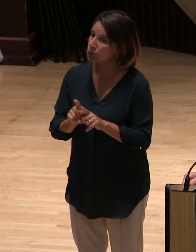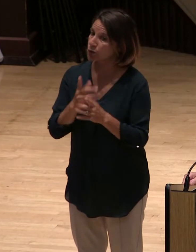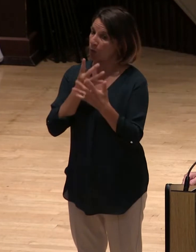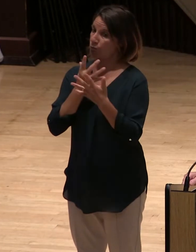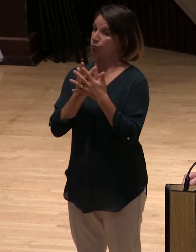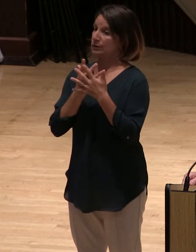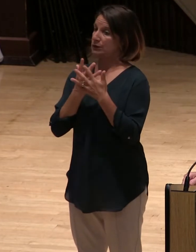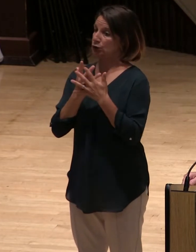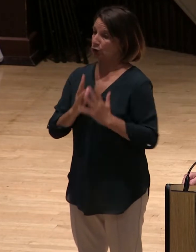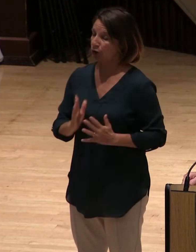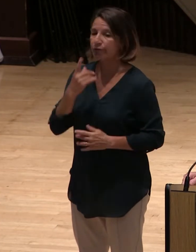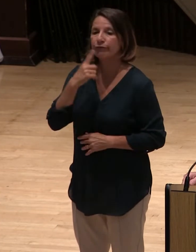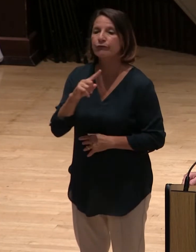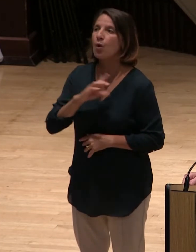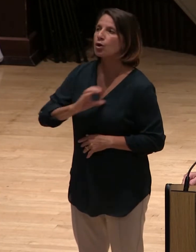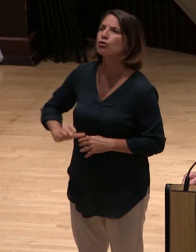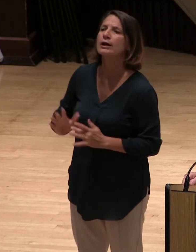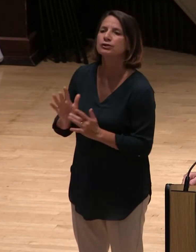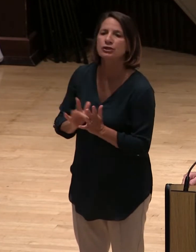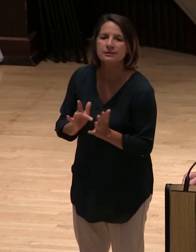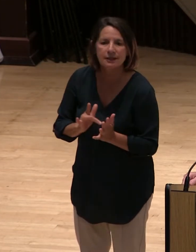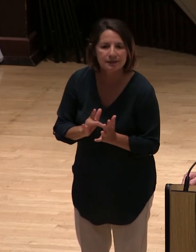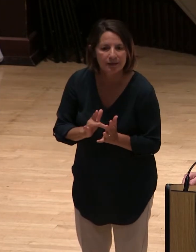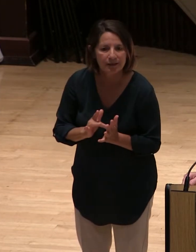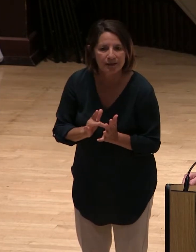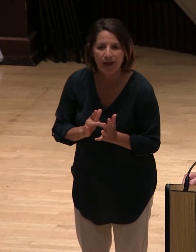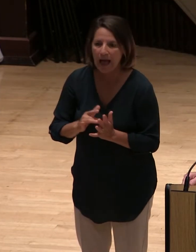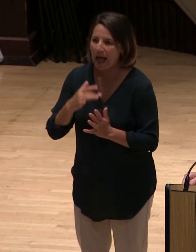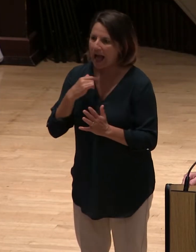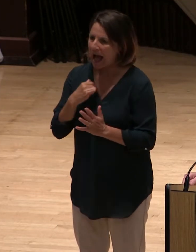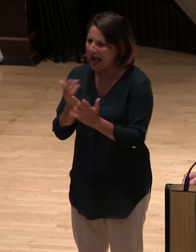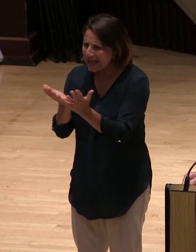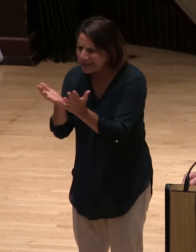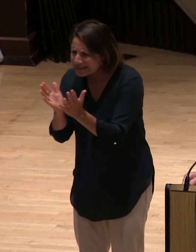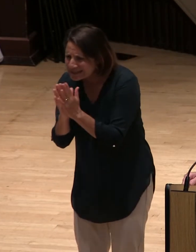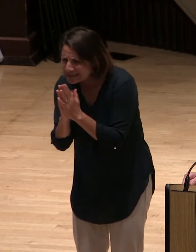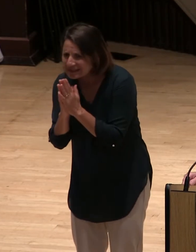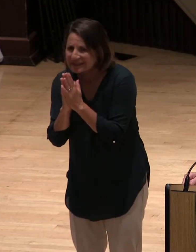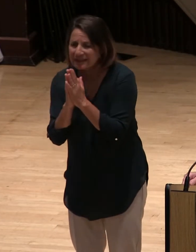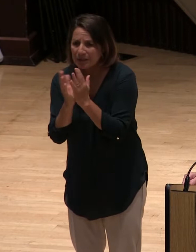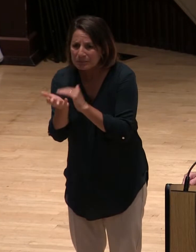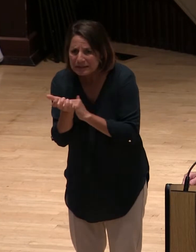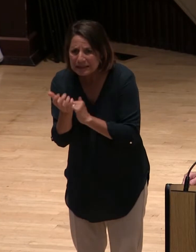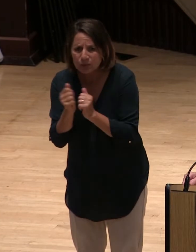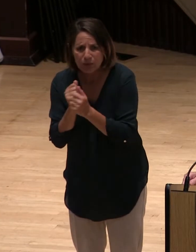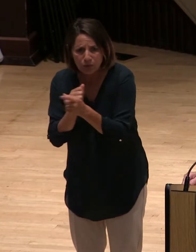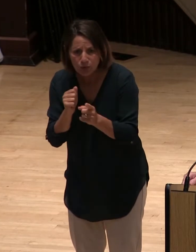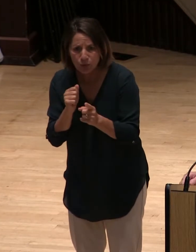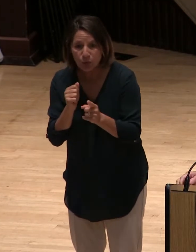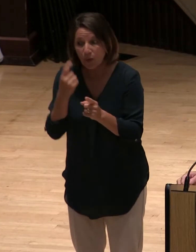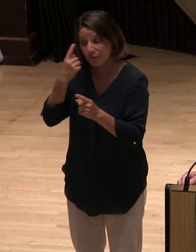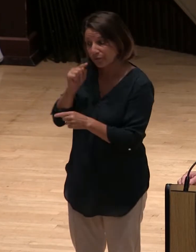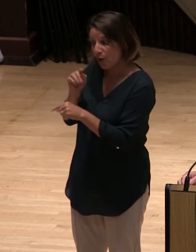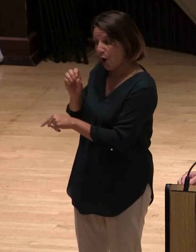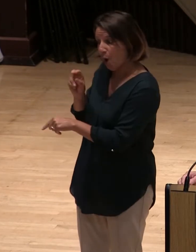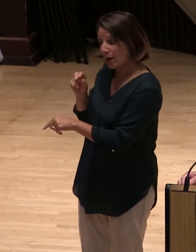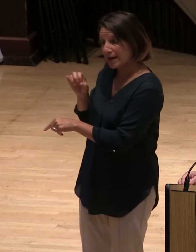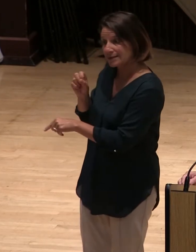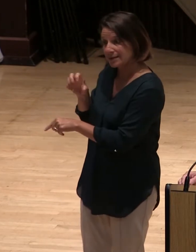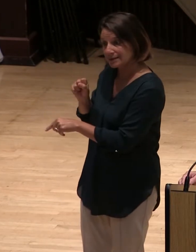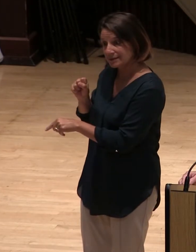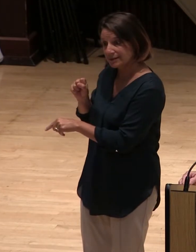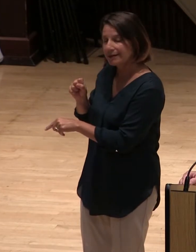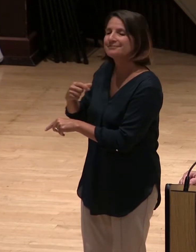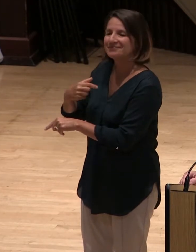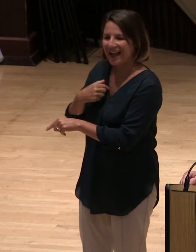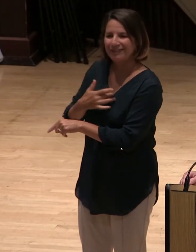Christ Jesus, appeal to you on behalf of my child, Onesimus, whose father I have